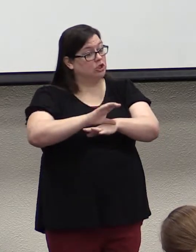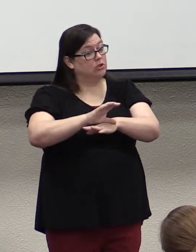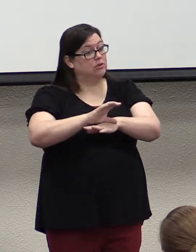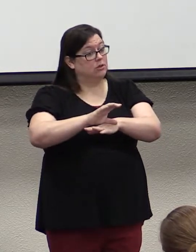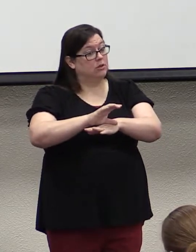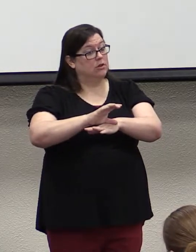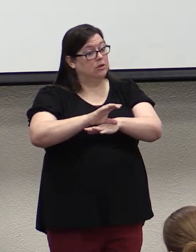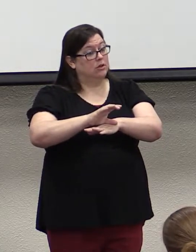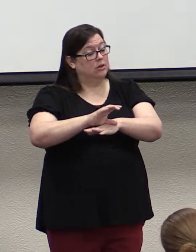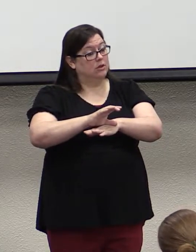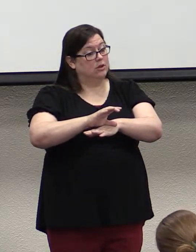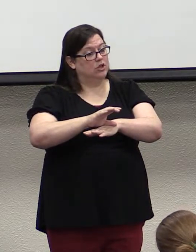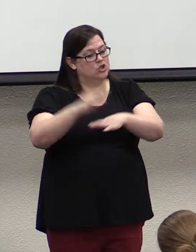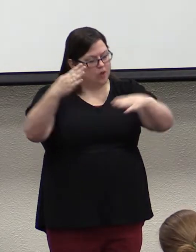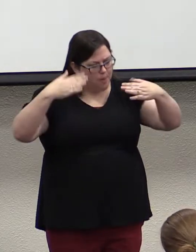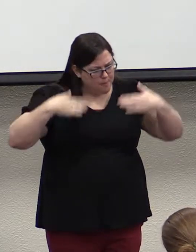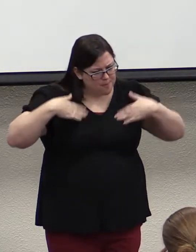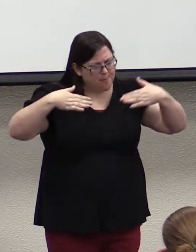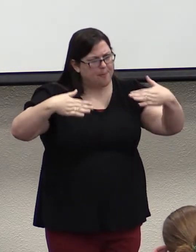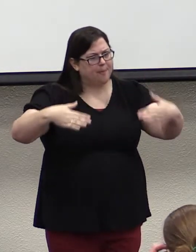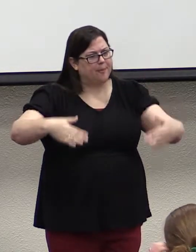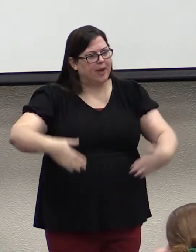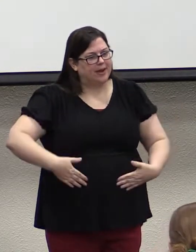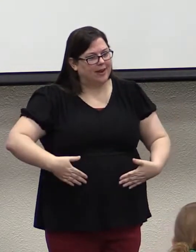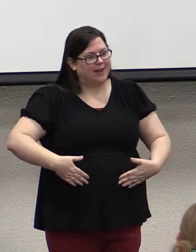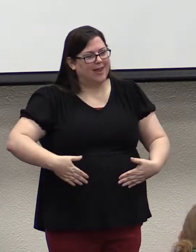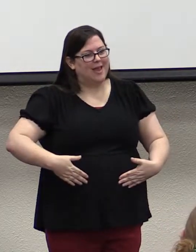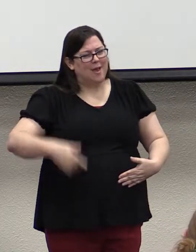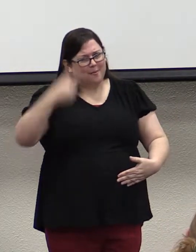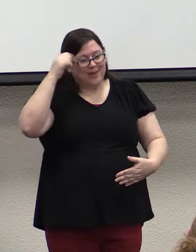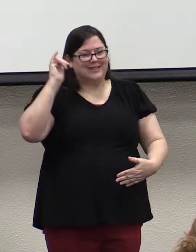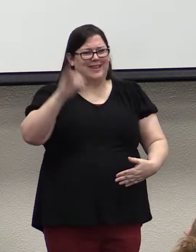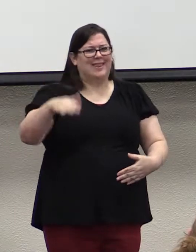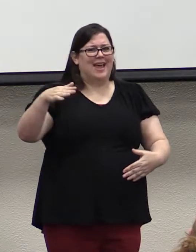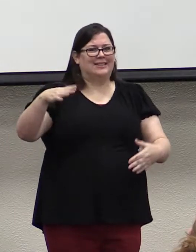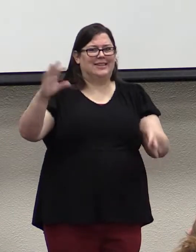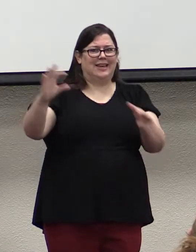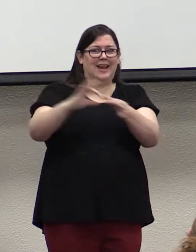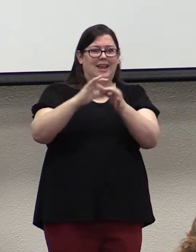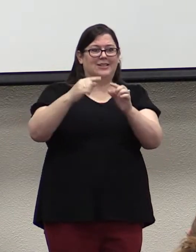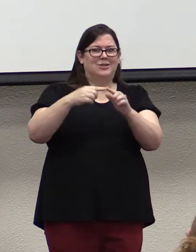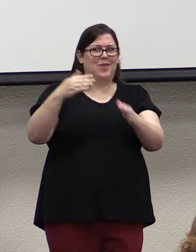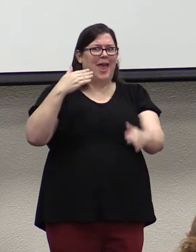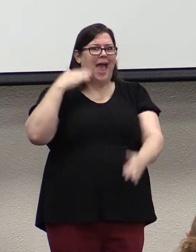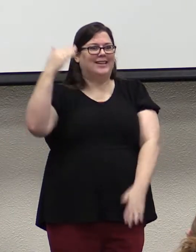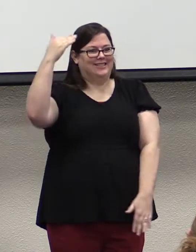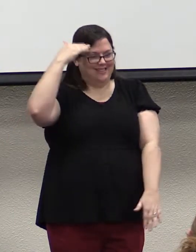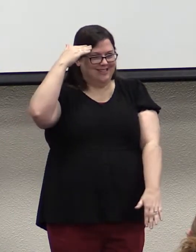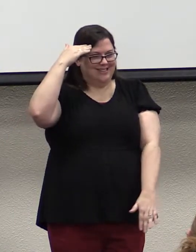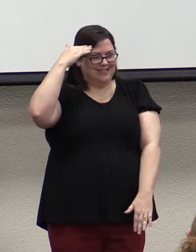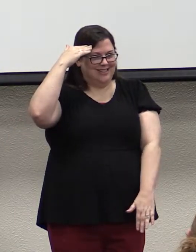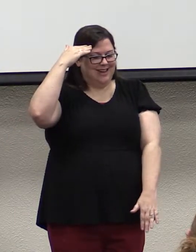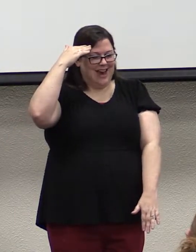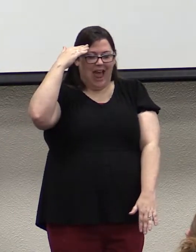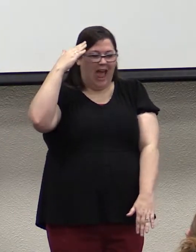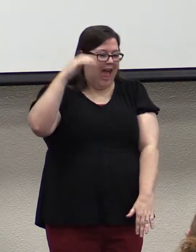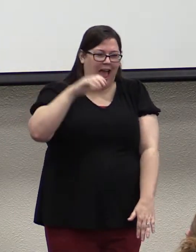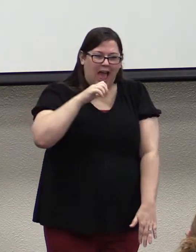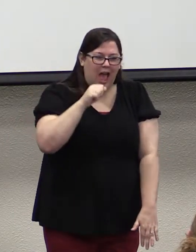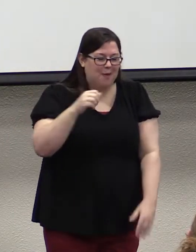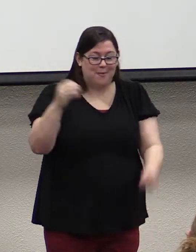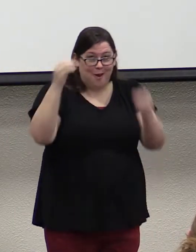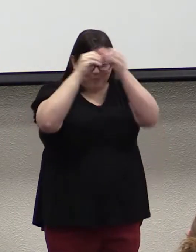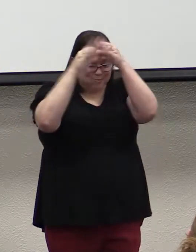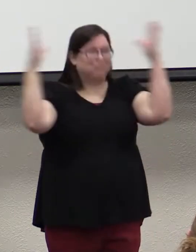Stay connected to the body, which is connected to the head. I don't think I'm blowing anybody's mind here when I say your body is connected to your head.